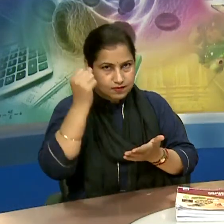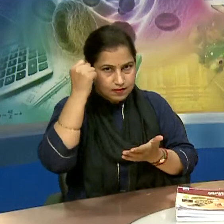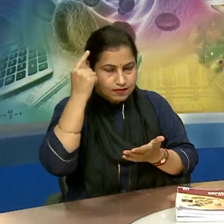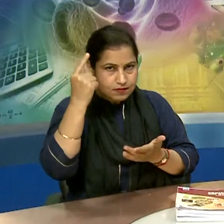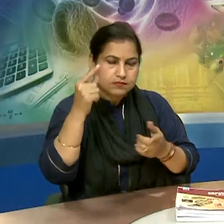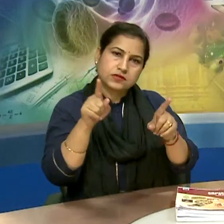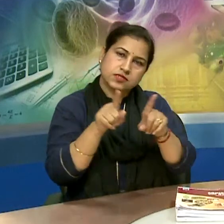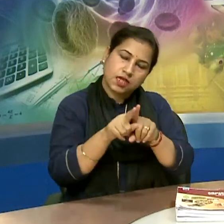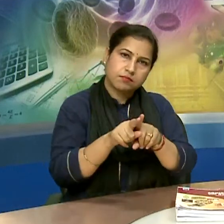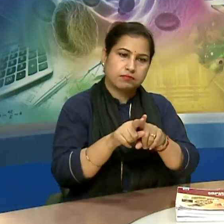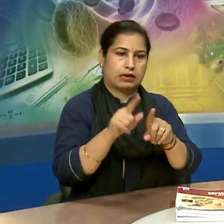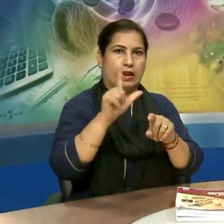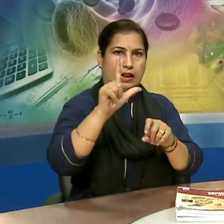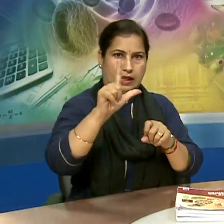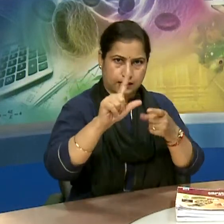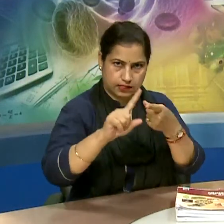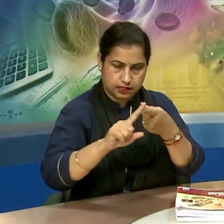Breadth is the height.